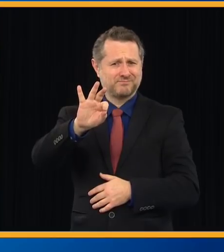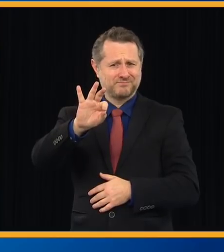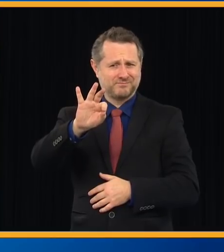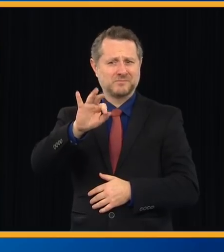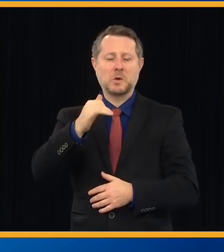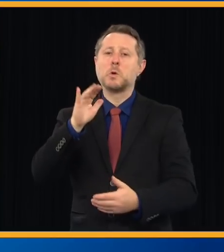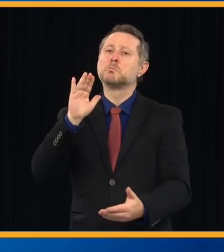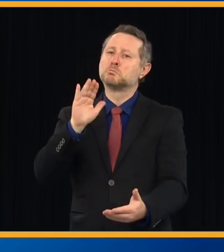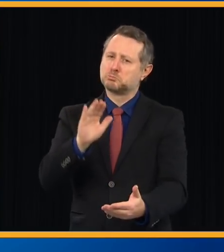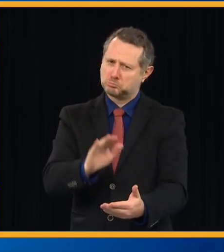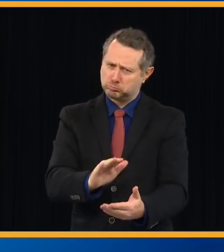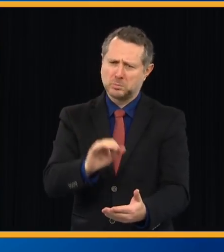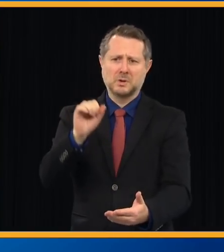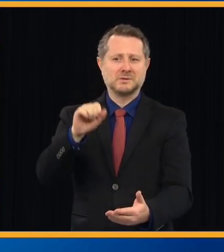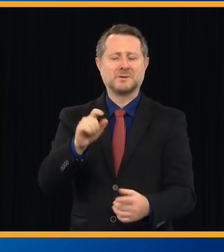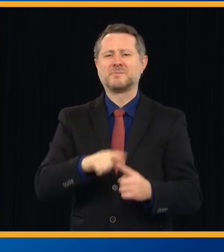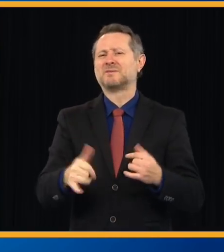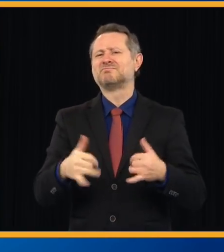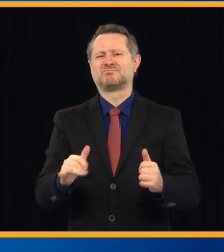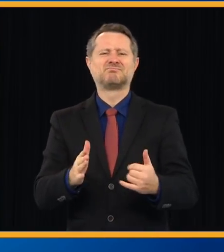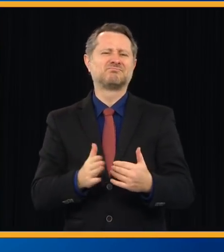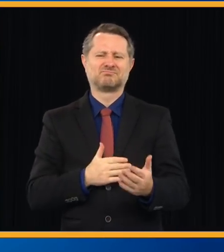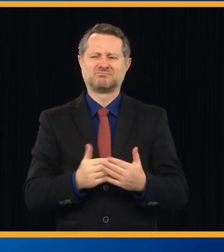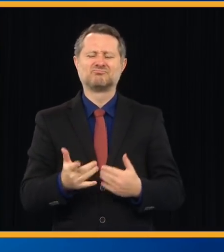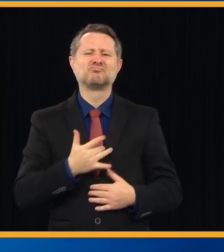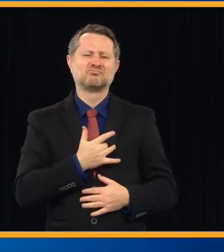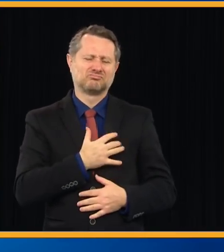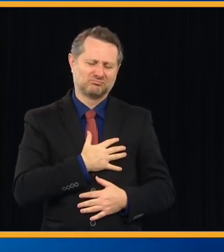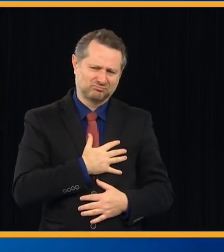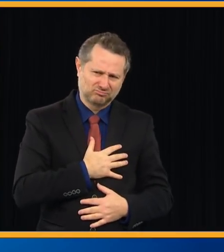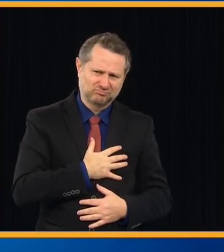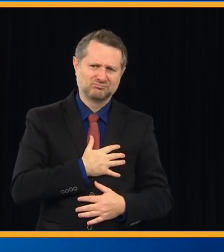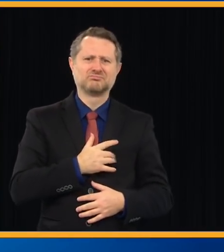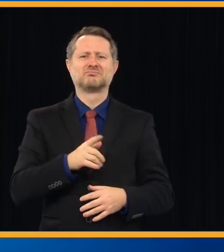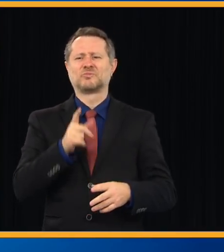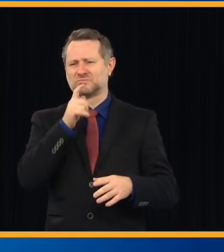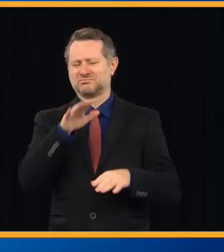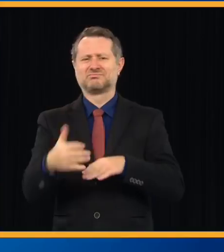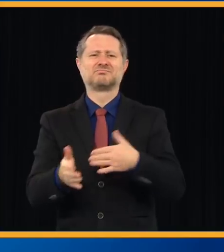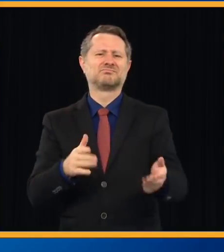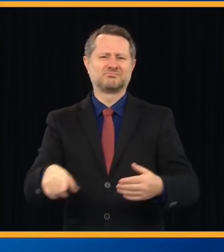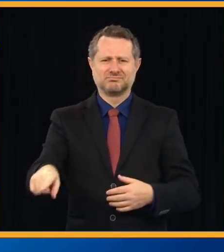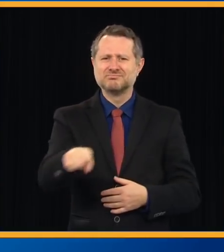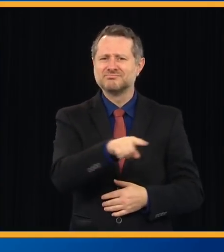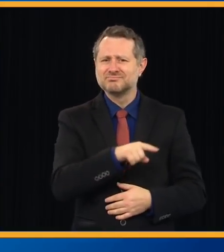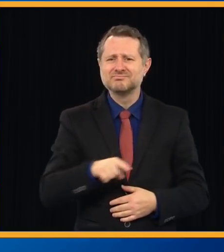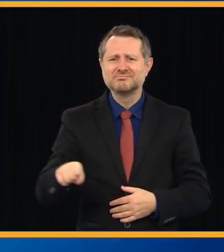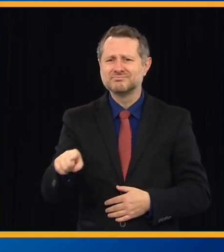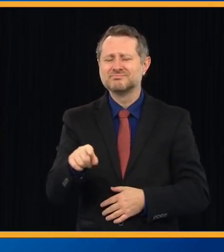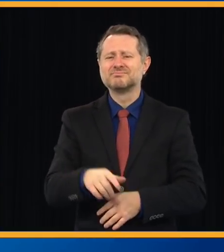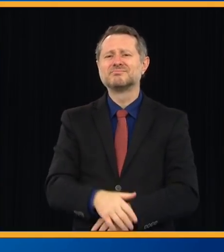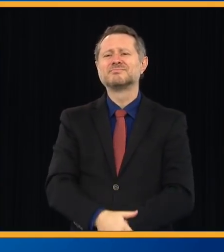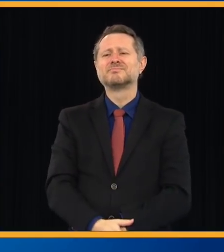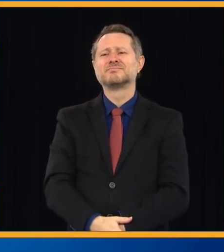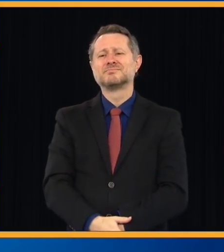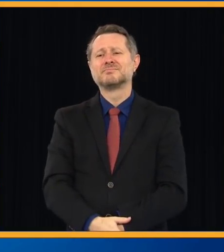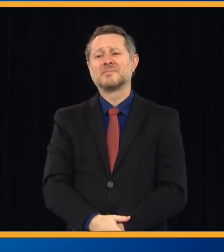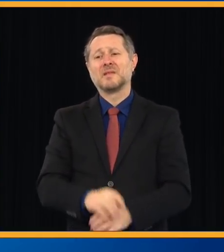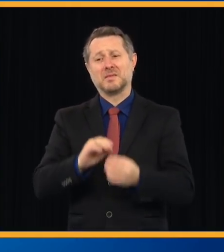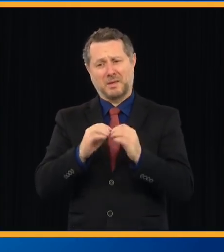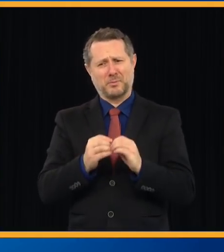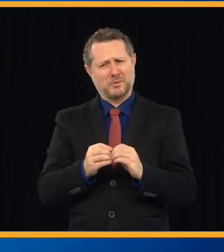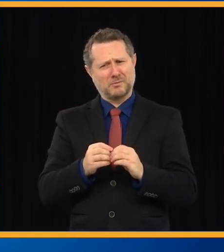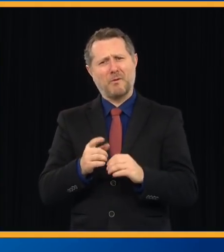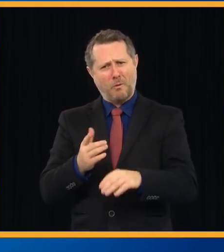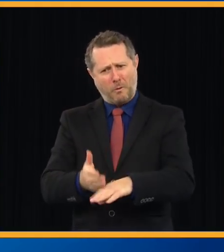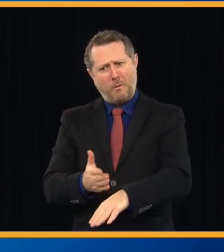but still tragic and terrible. And all the good numbers, all the good